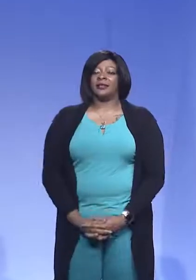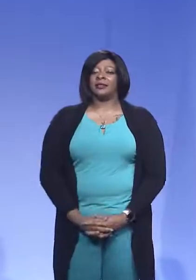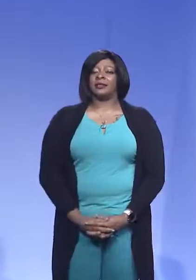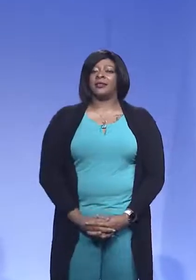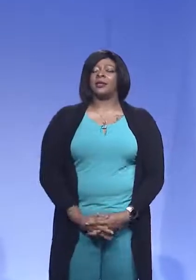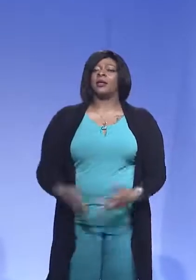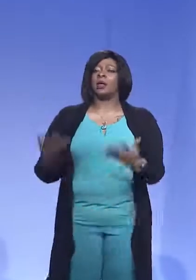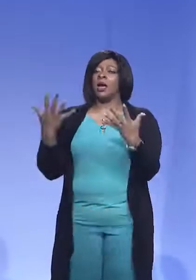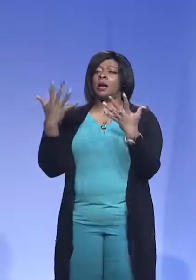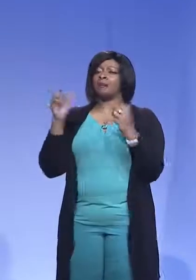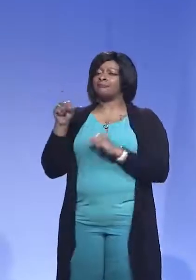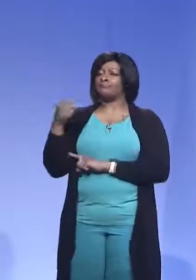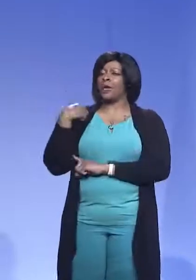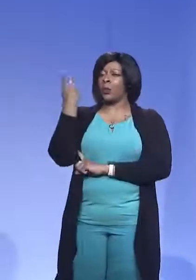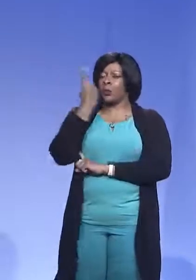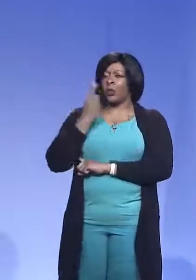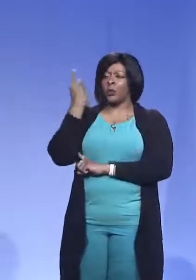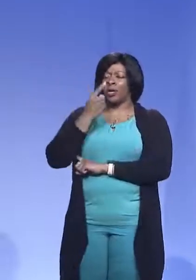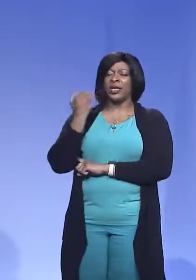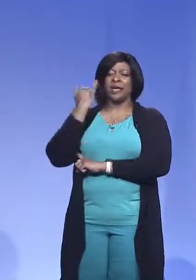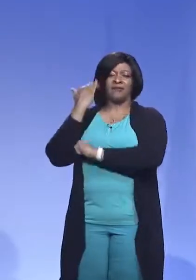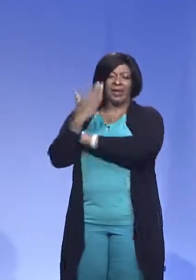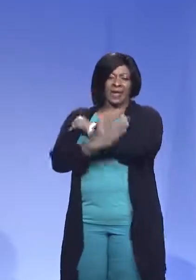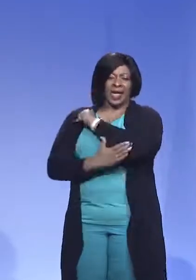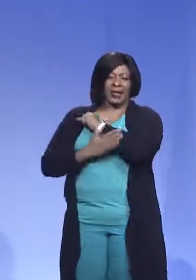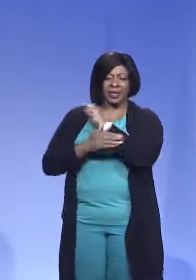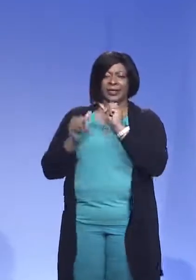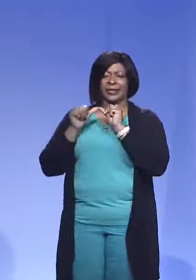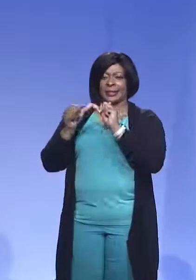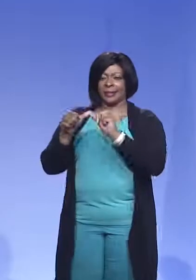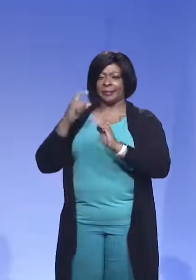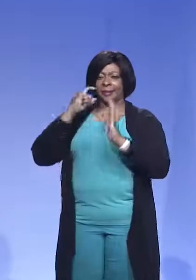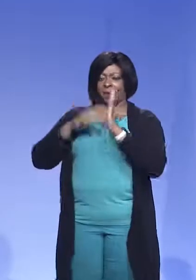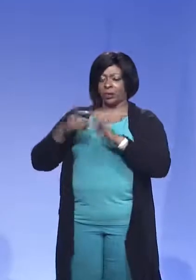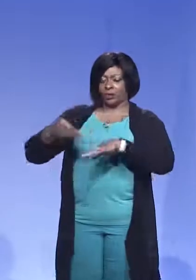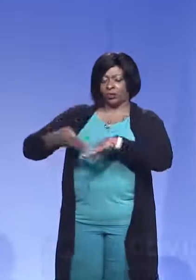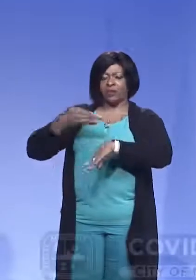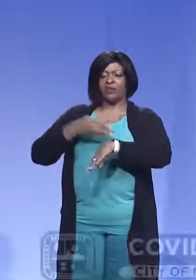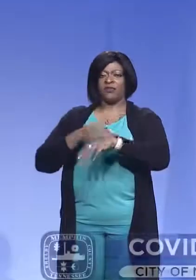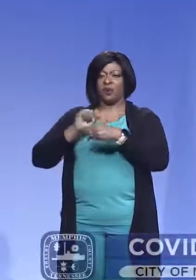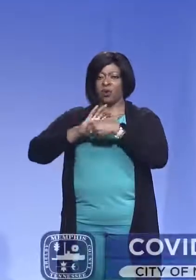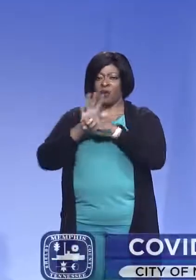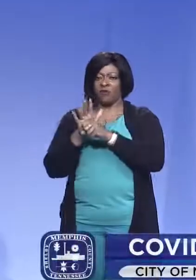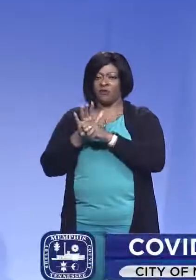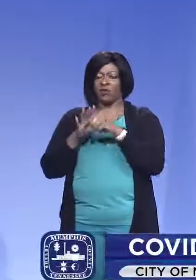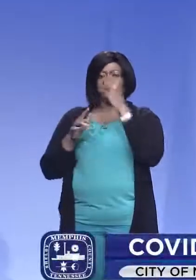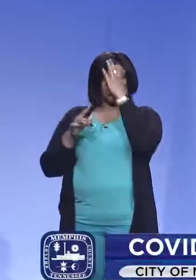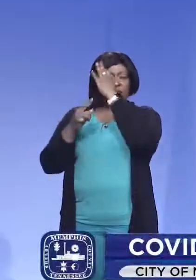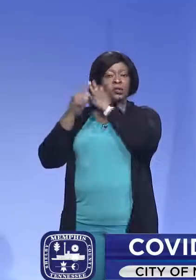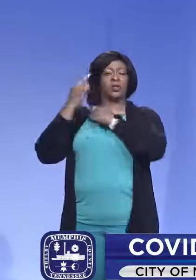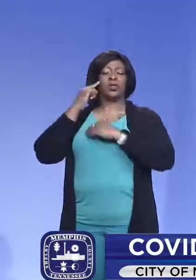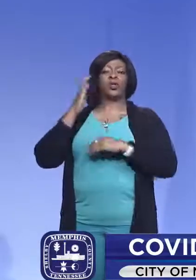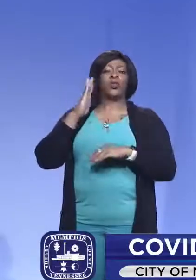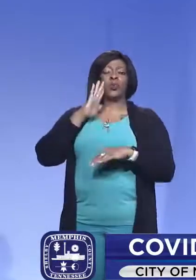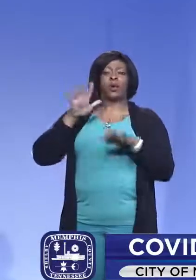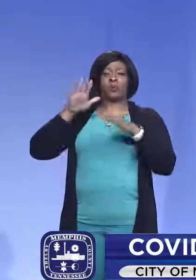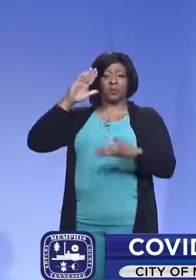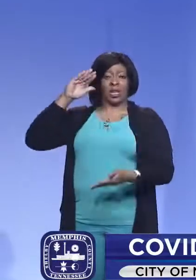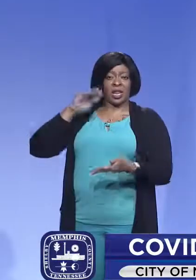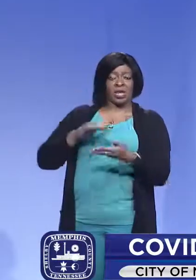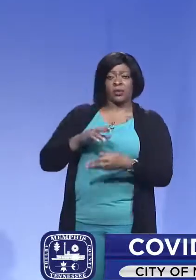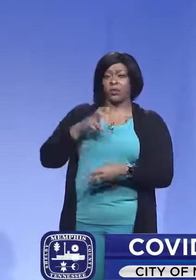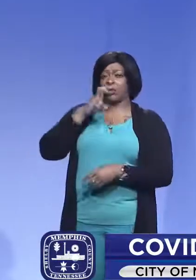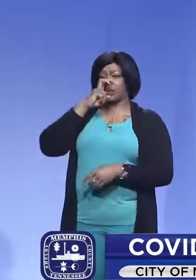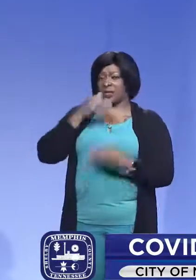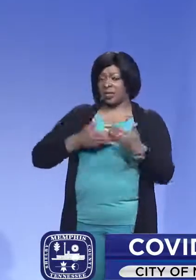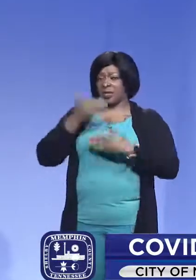Yes, I was wondering if the county continues to see improvement in COVID cases, do you think that you will lax the restrictions in the next